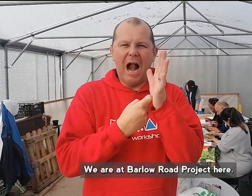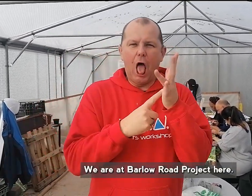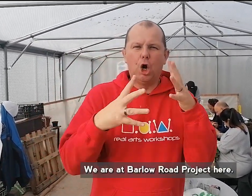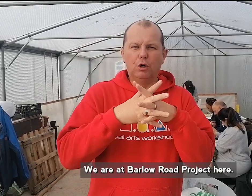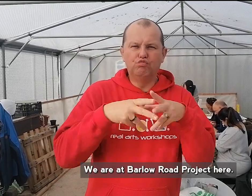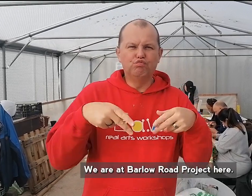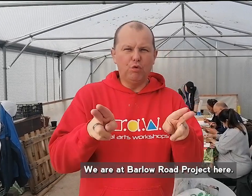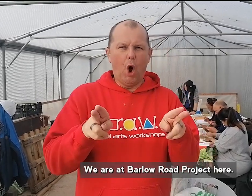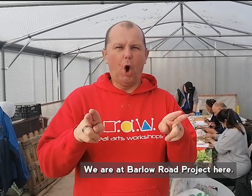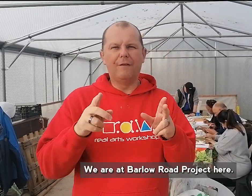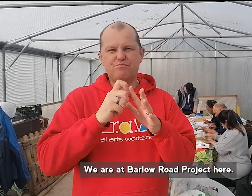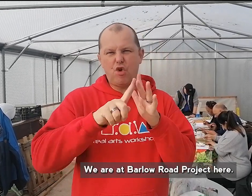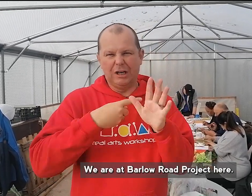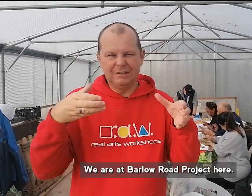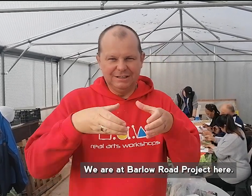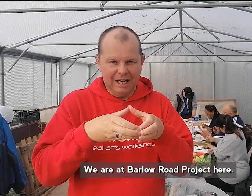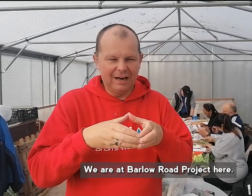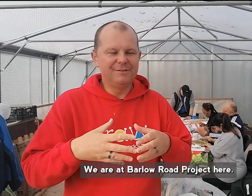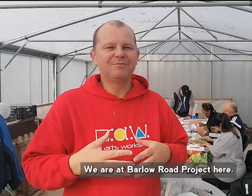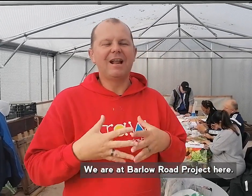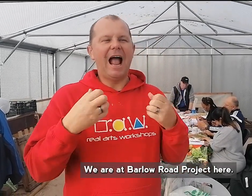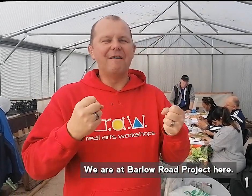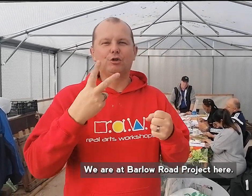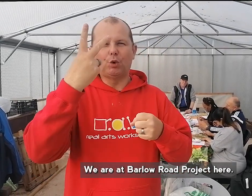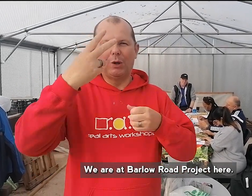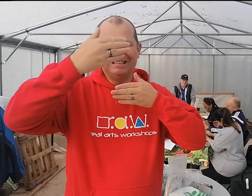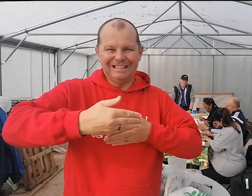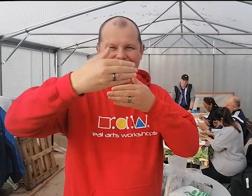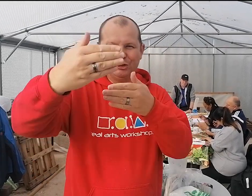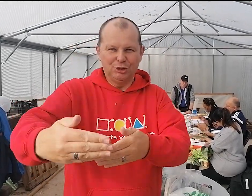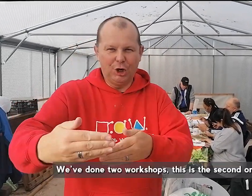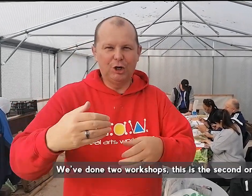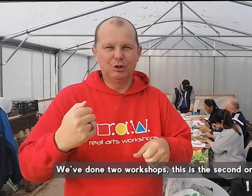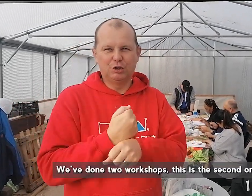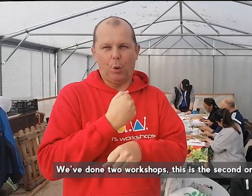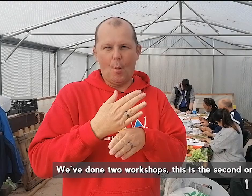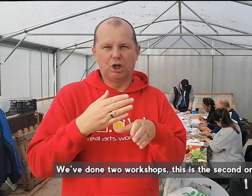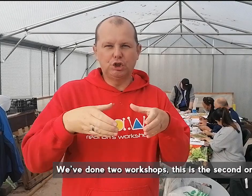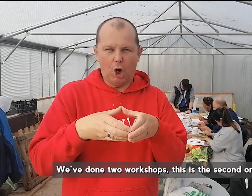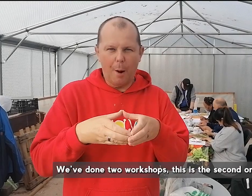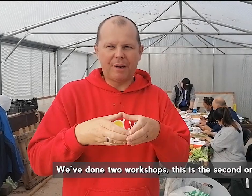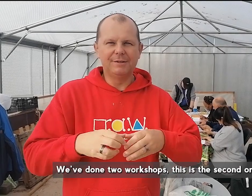We're at Barlow Road project here. We've done 2 workshops, this is the second one.